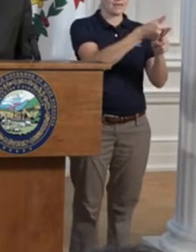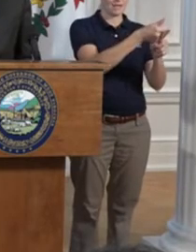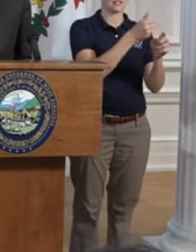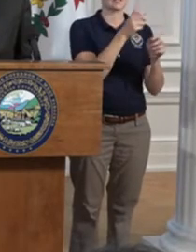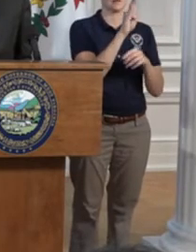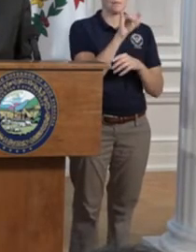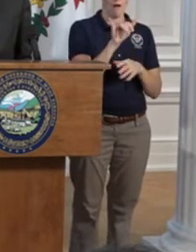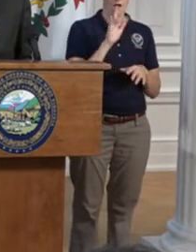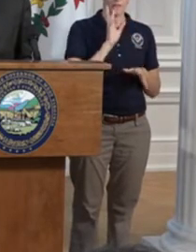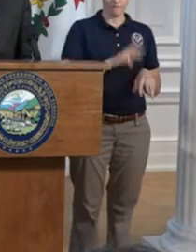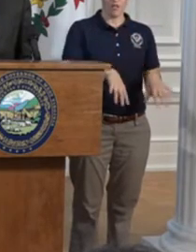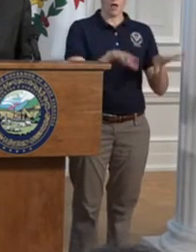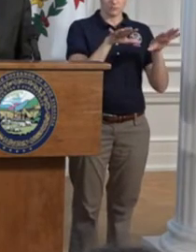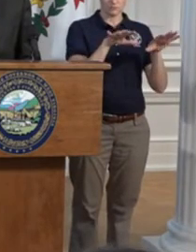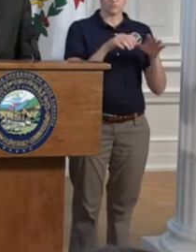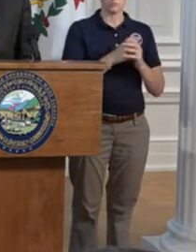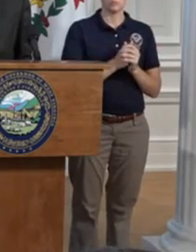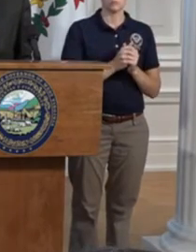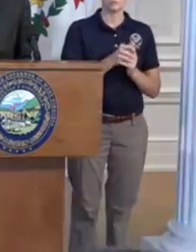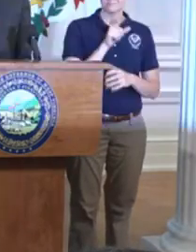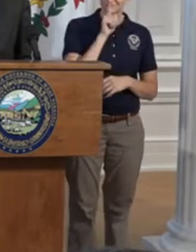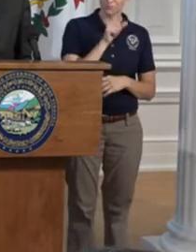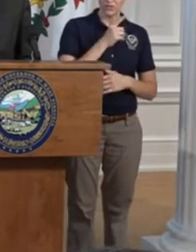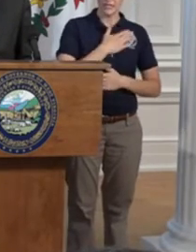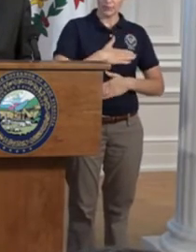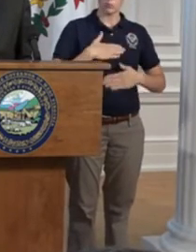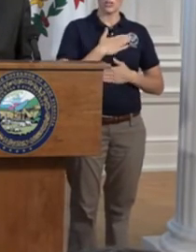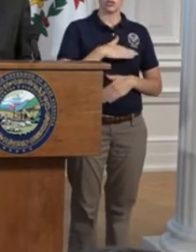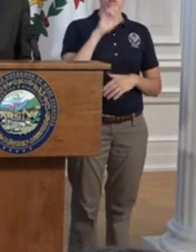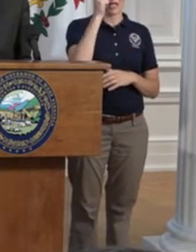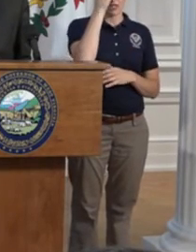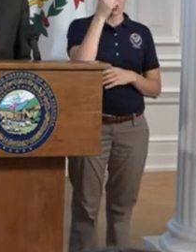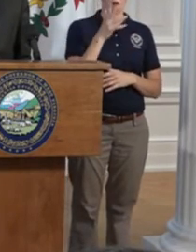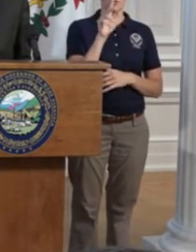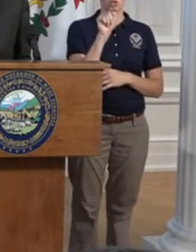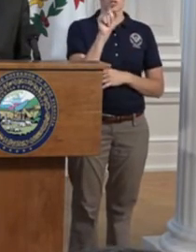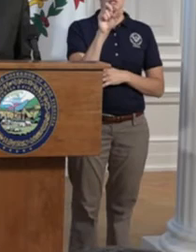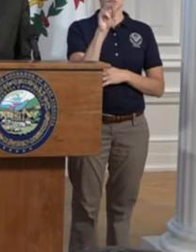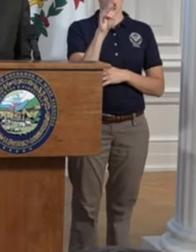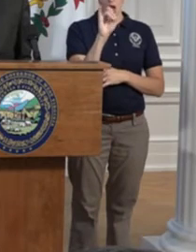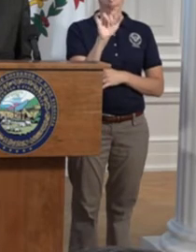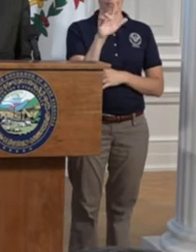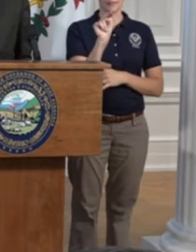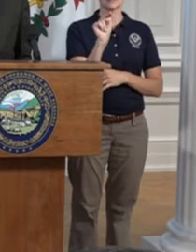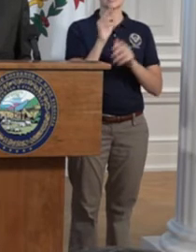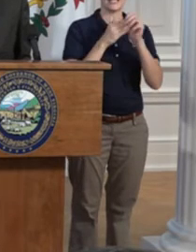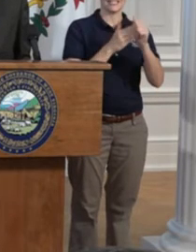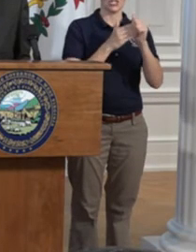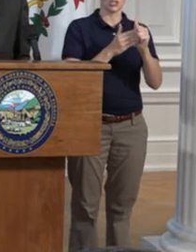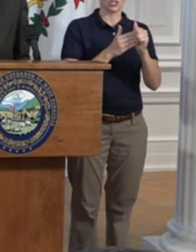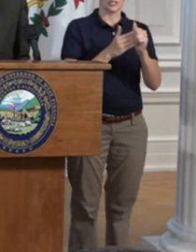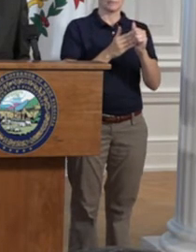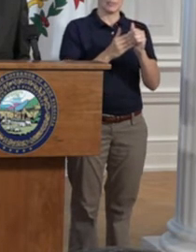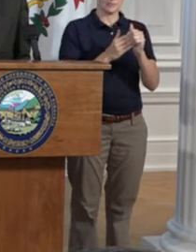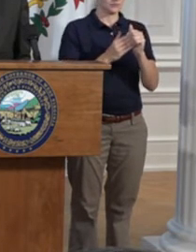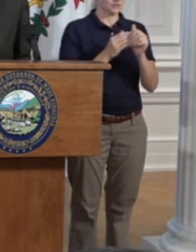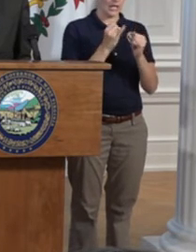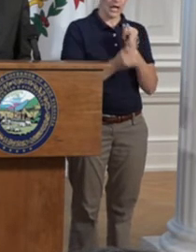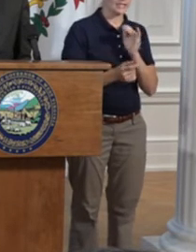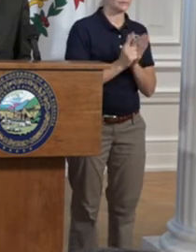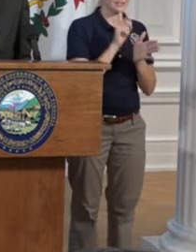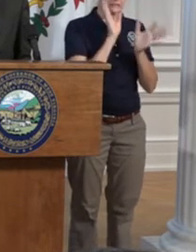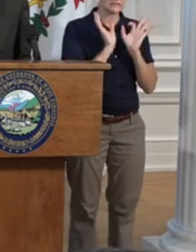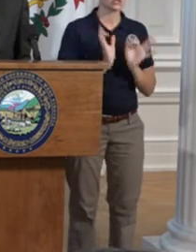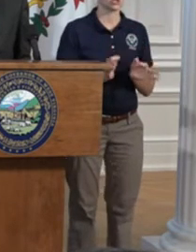say that we greatly appreciate Governor Tomlin's leadership and sense of urgency as this disaster unfolded,